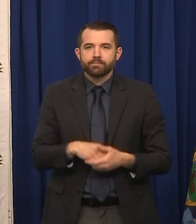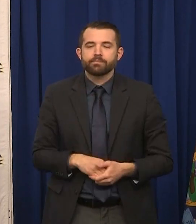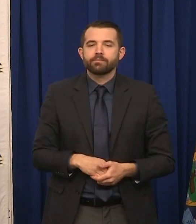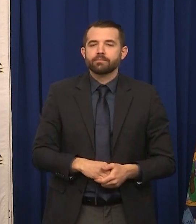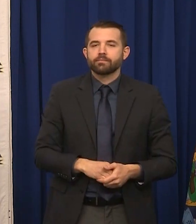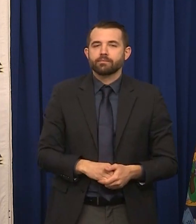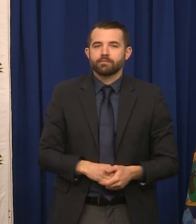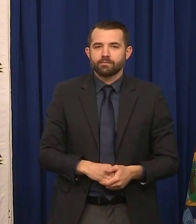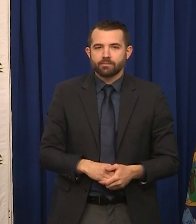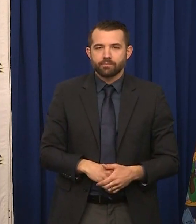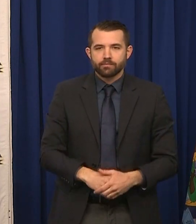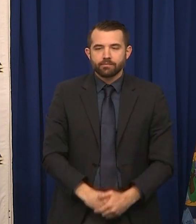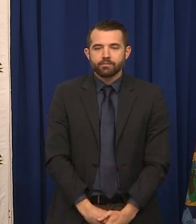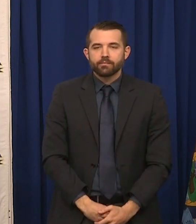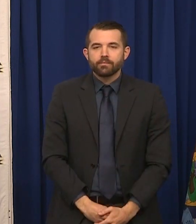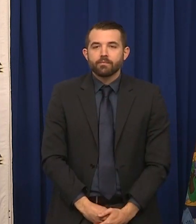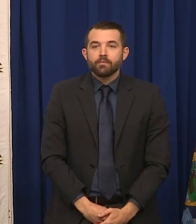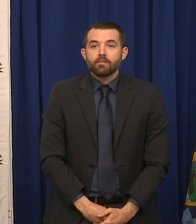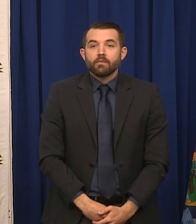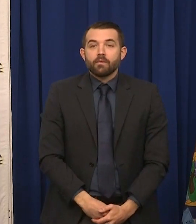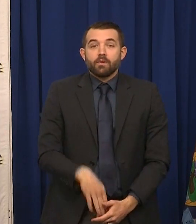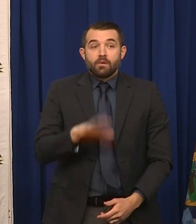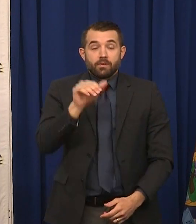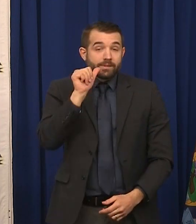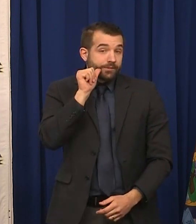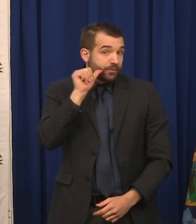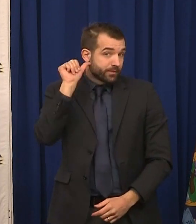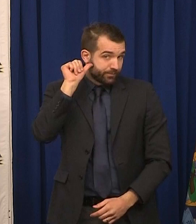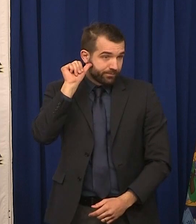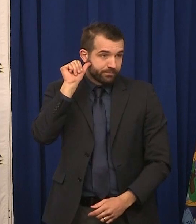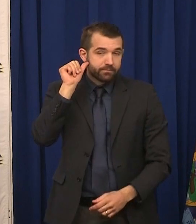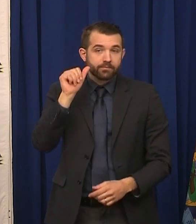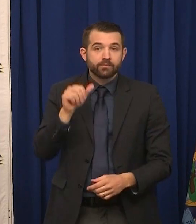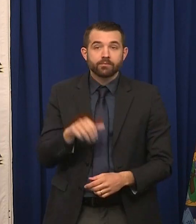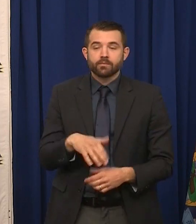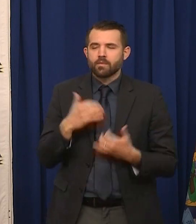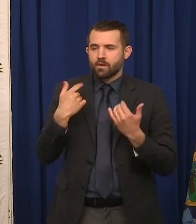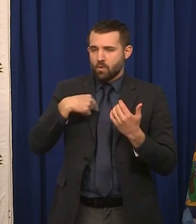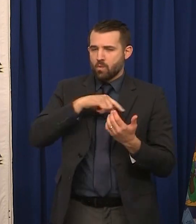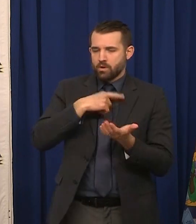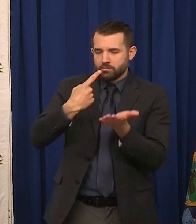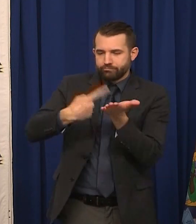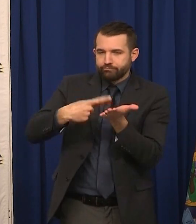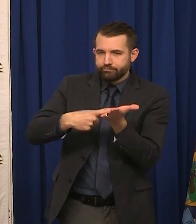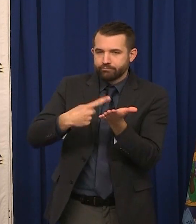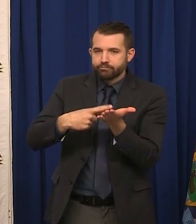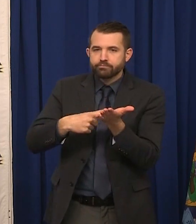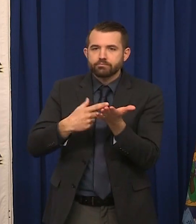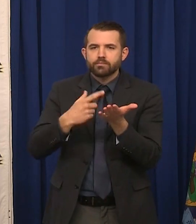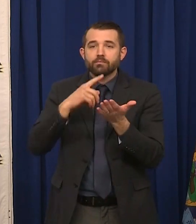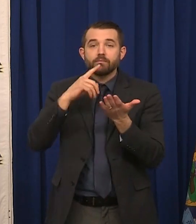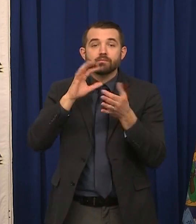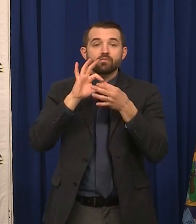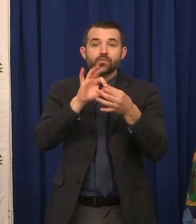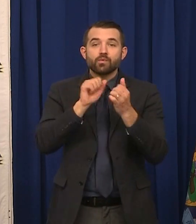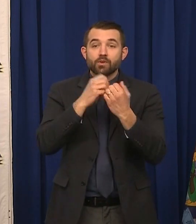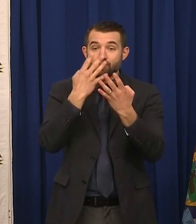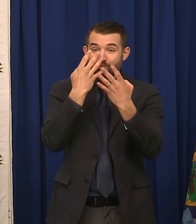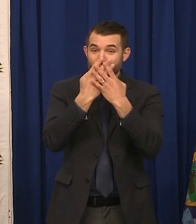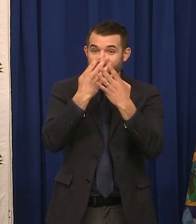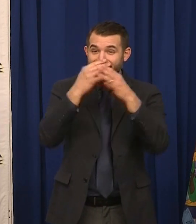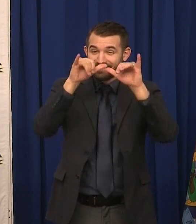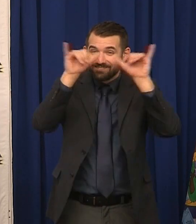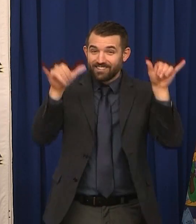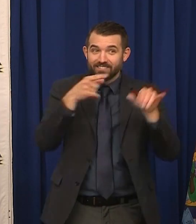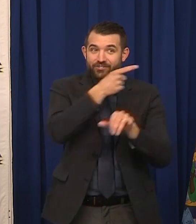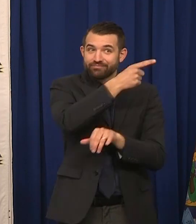Yesterday, there were also some discussions about the number of individuals in the correction system. I'd just like to pause and provide